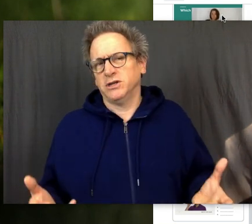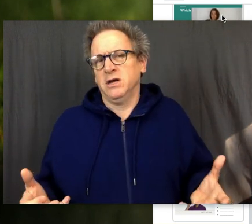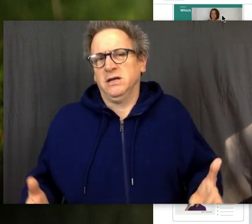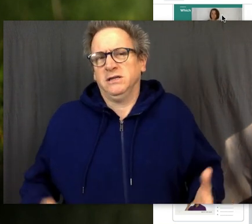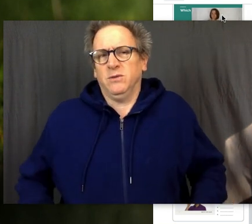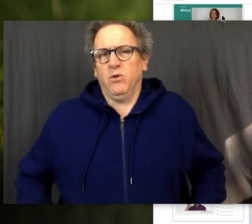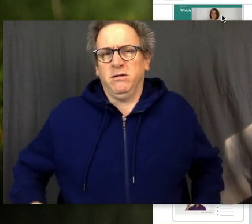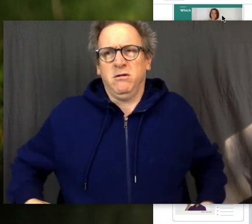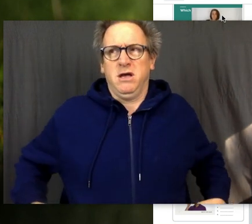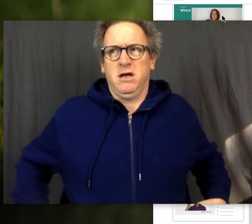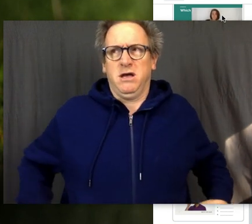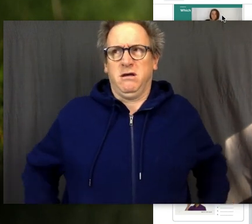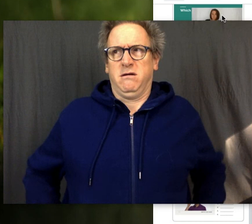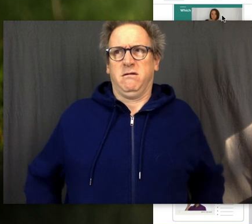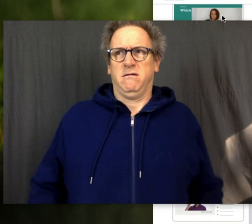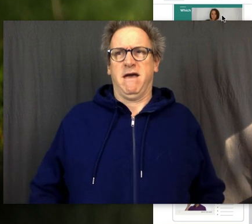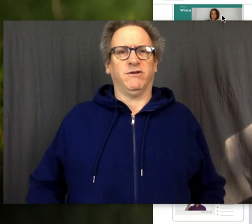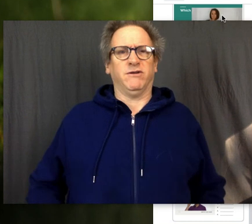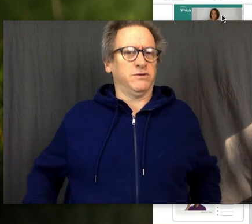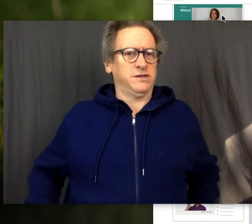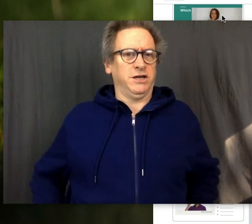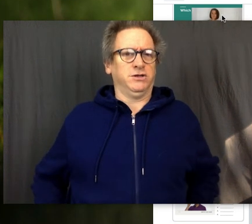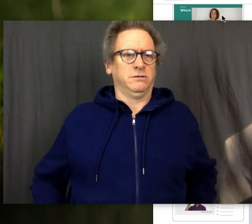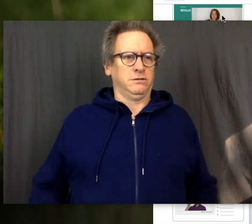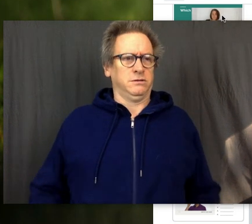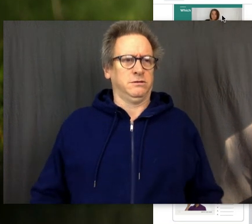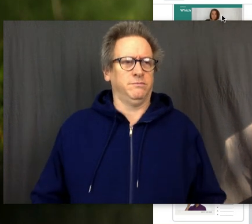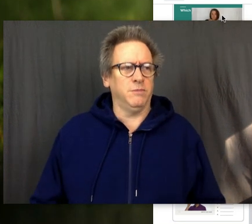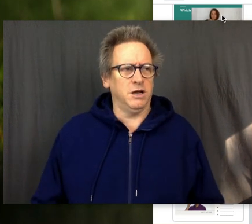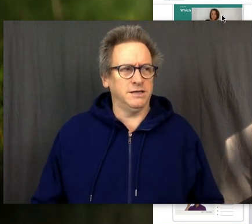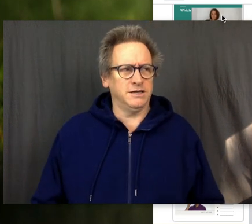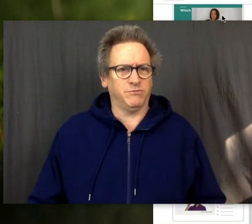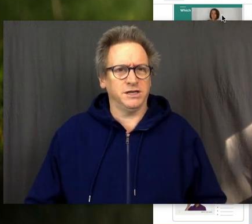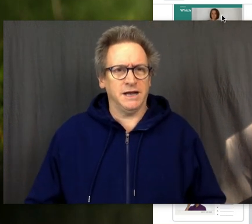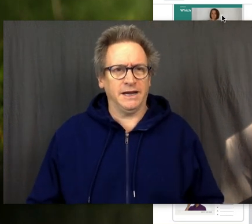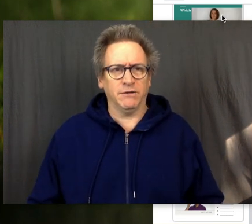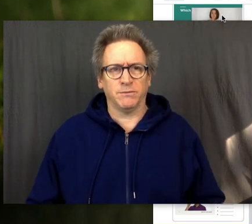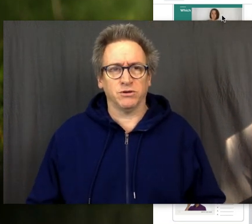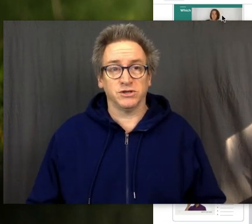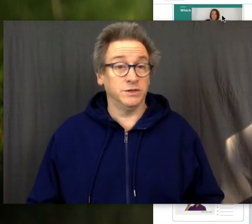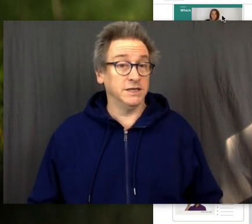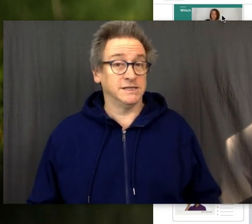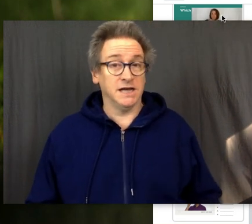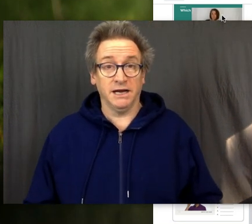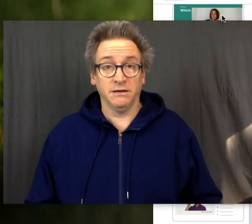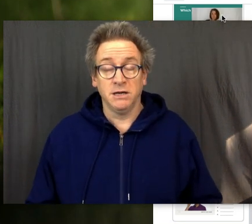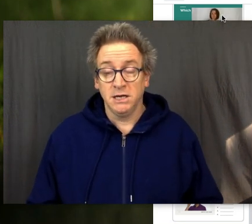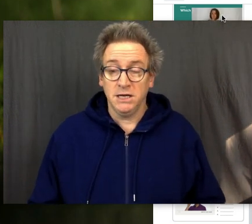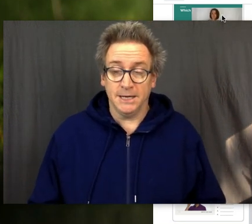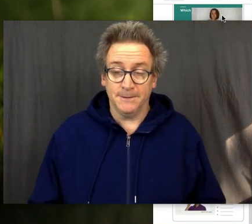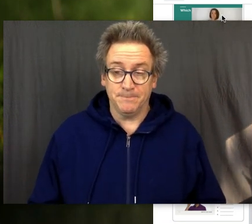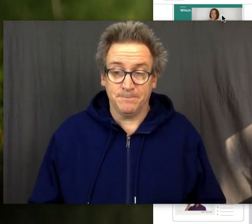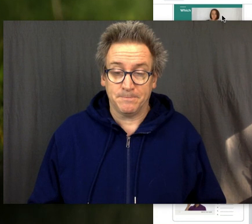watched someone have a conversation? A deaf person and a hearing person who didn't sign.